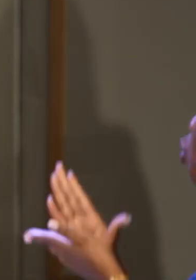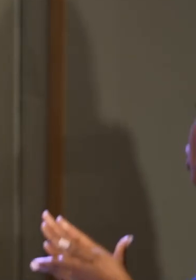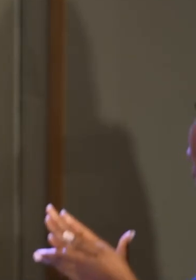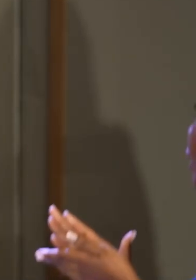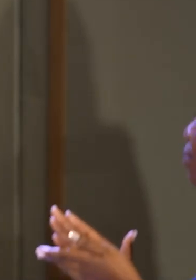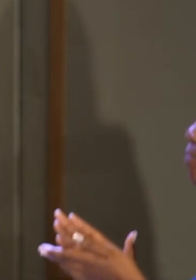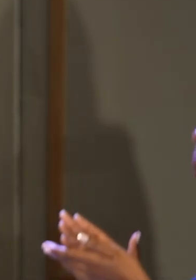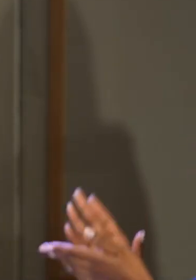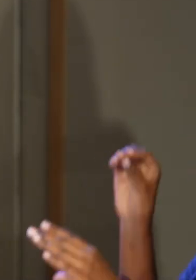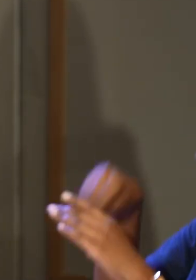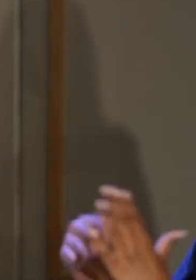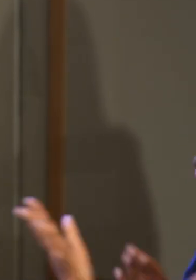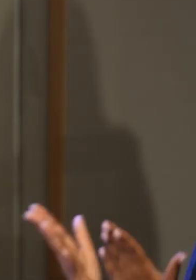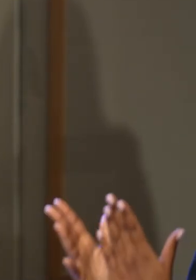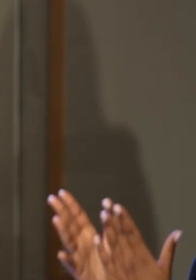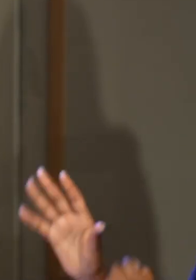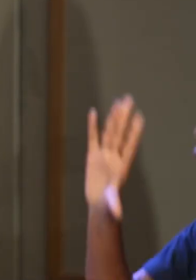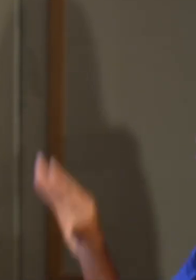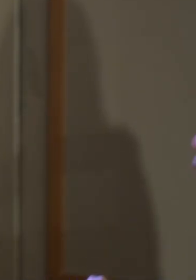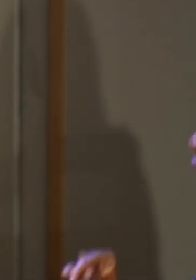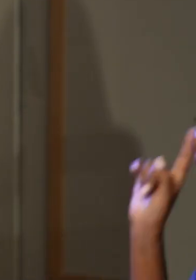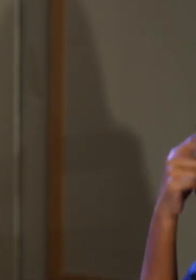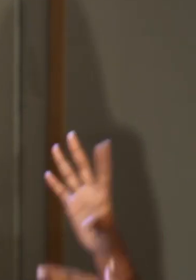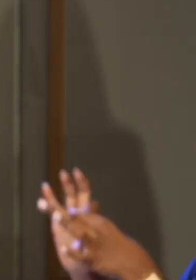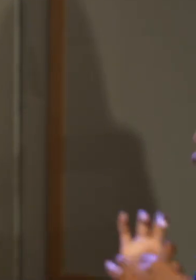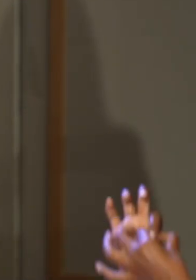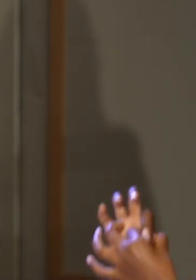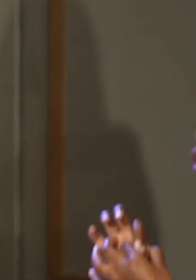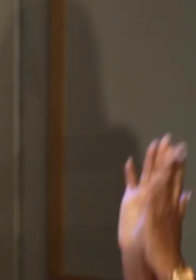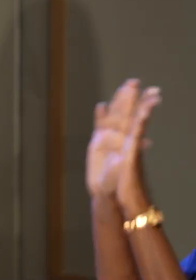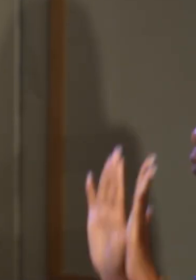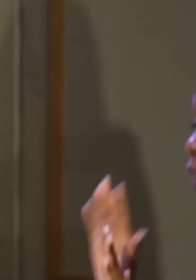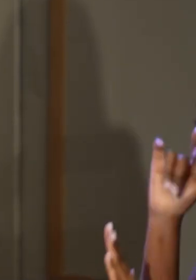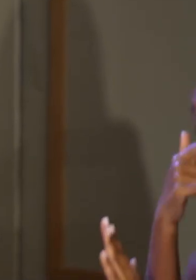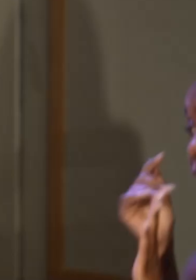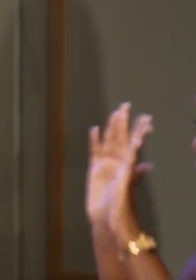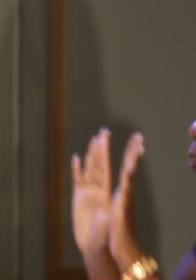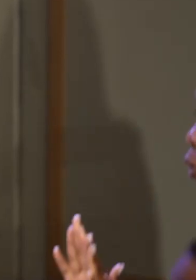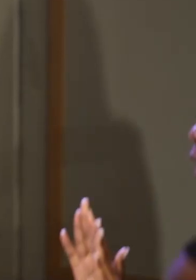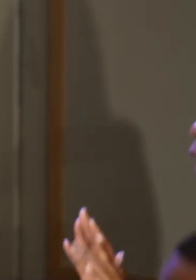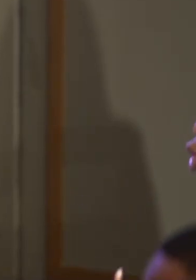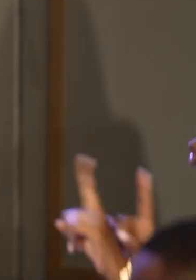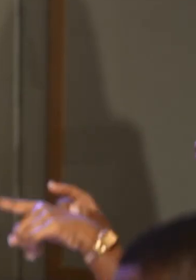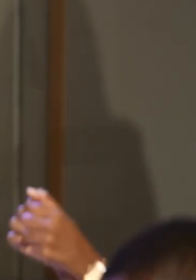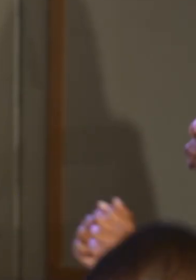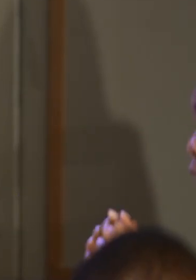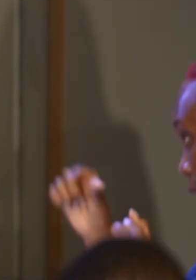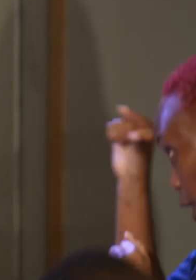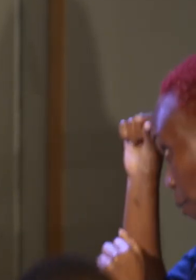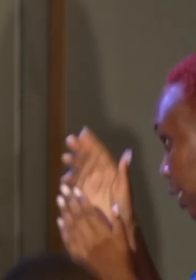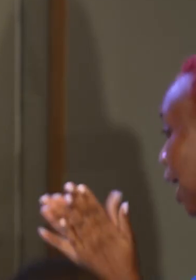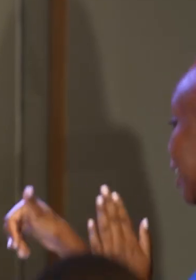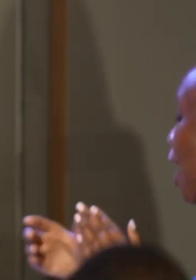the continent. I think collaboration is key. I think it's very important to bring together government, industry